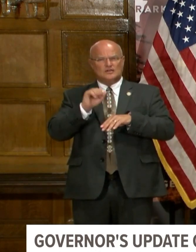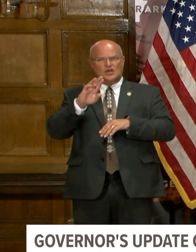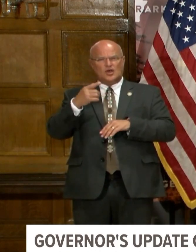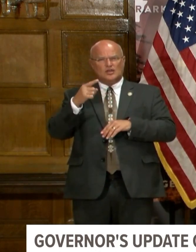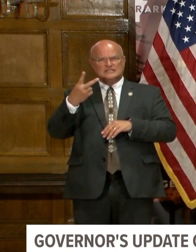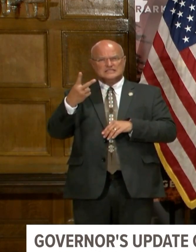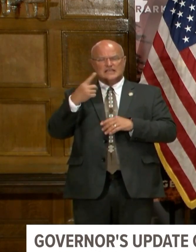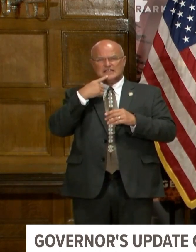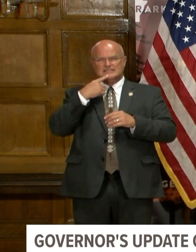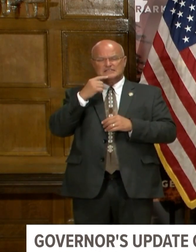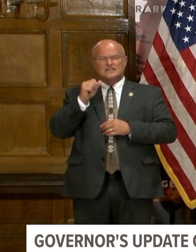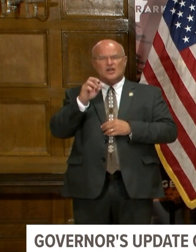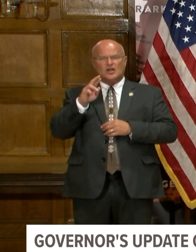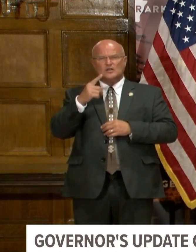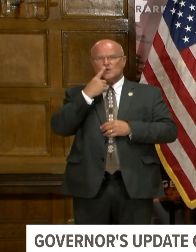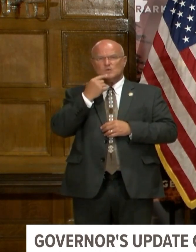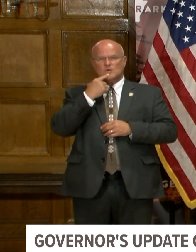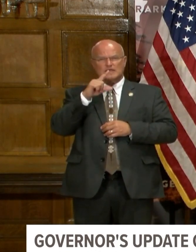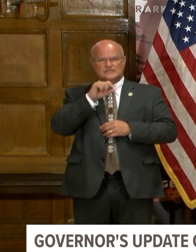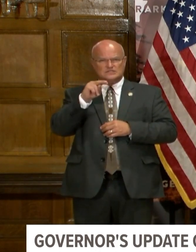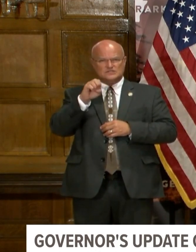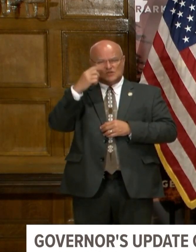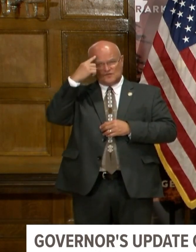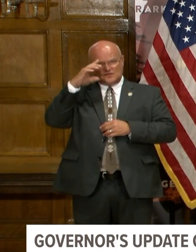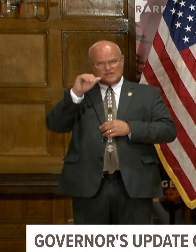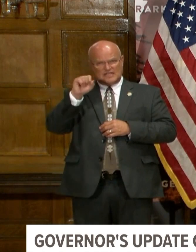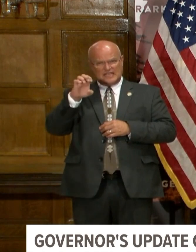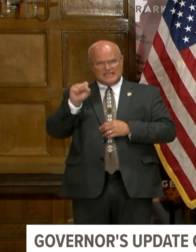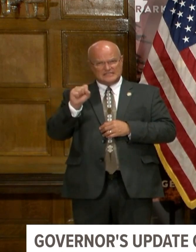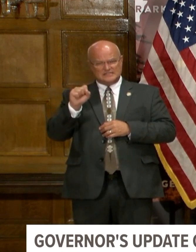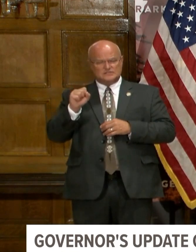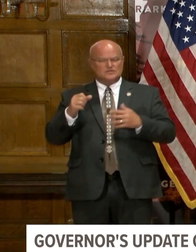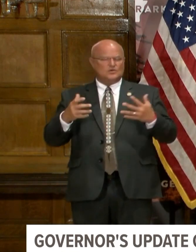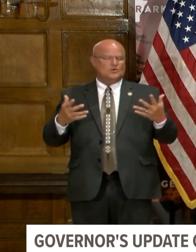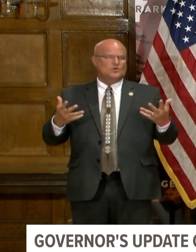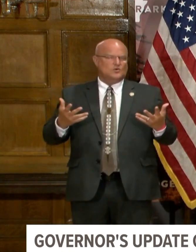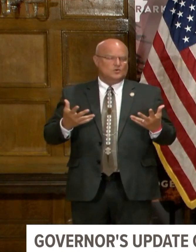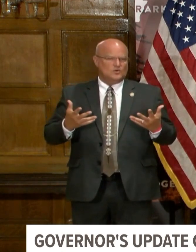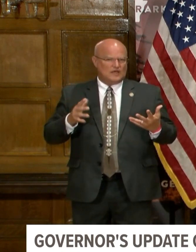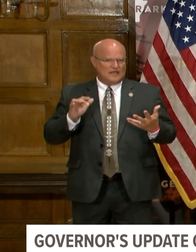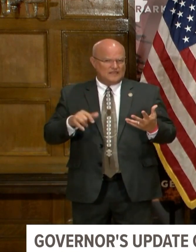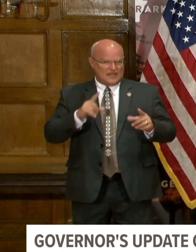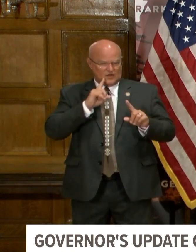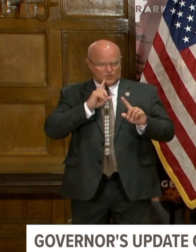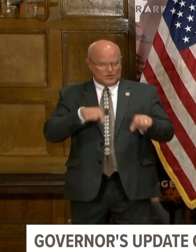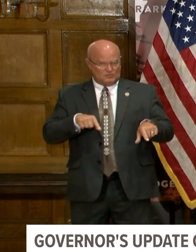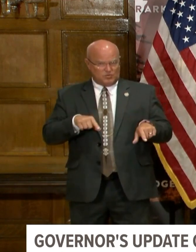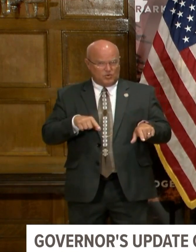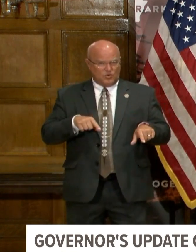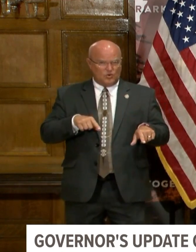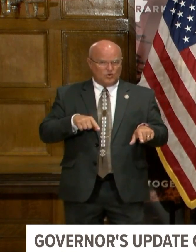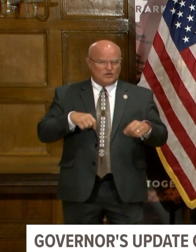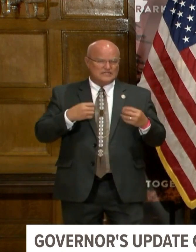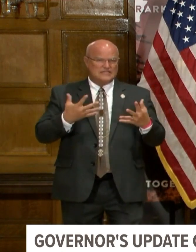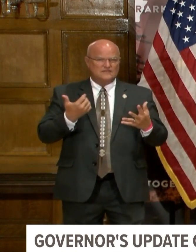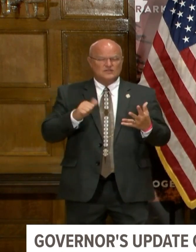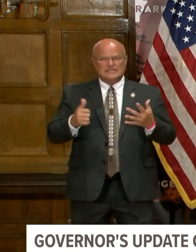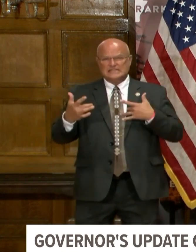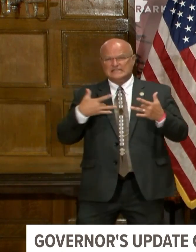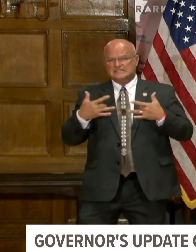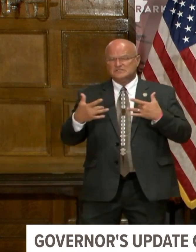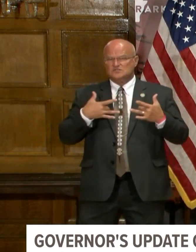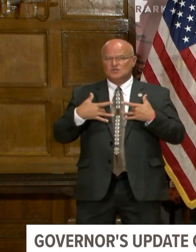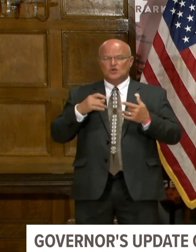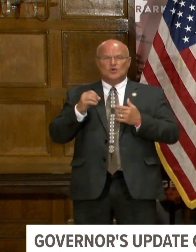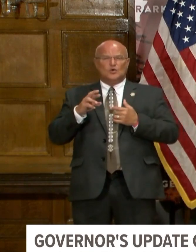said that Arkansas is in the red zone for cases. Wanted to see if, did that report, did that give you any